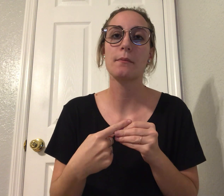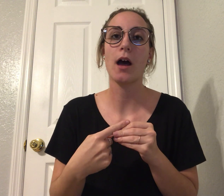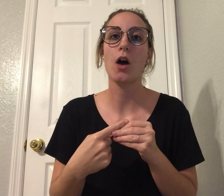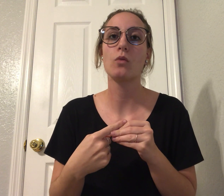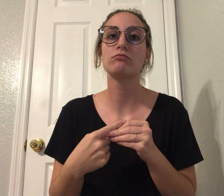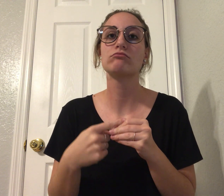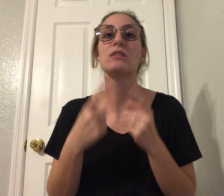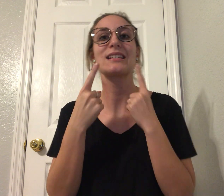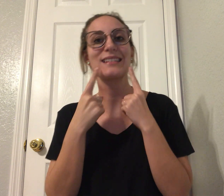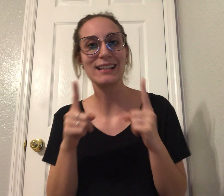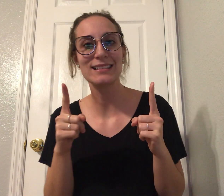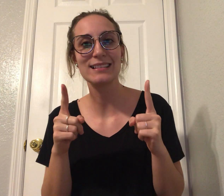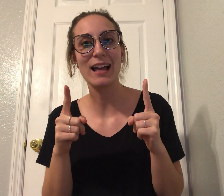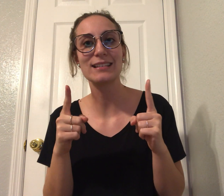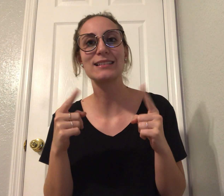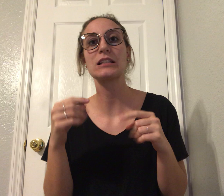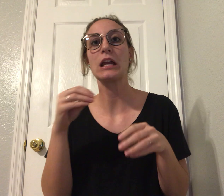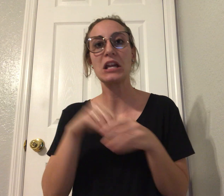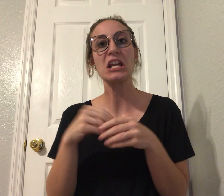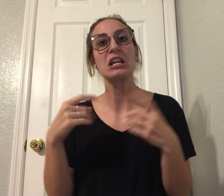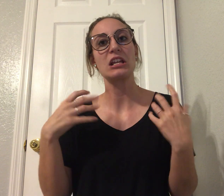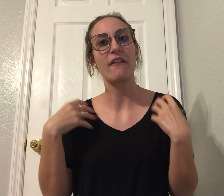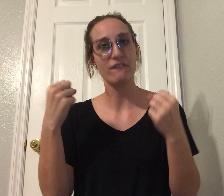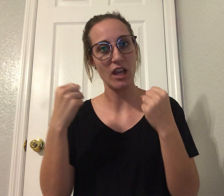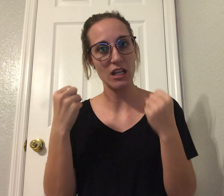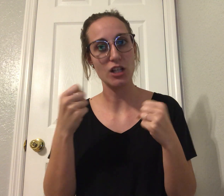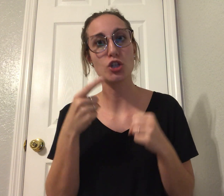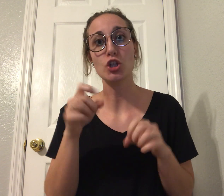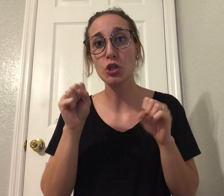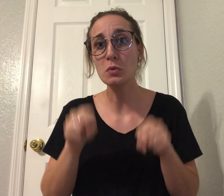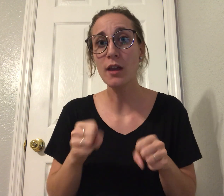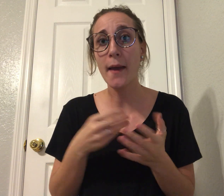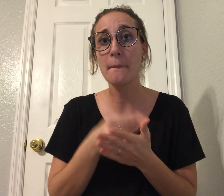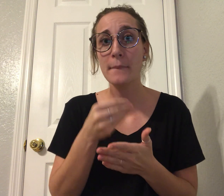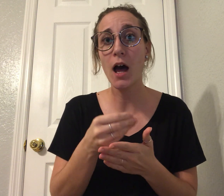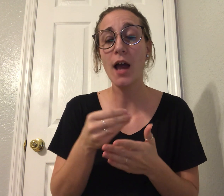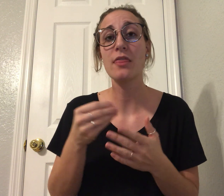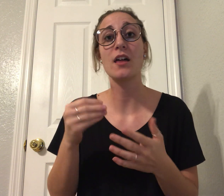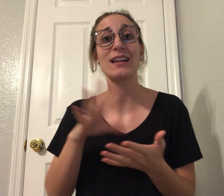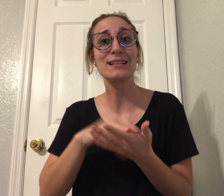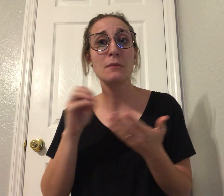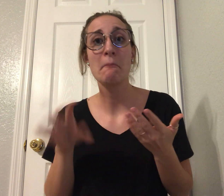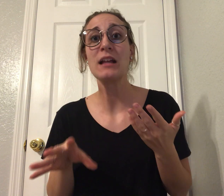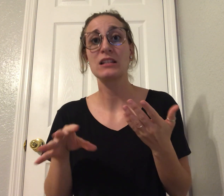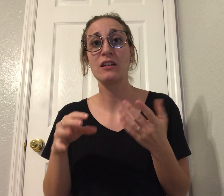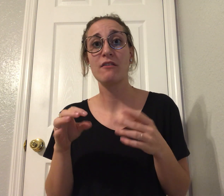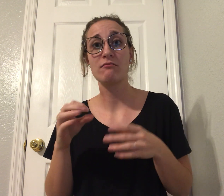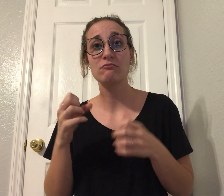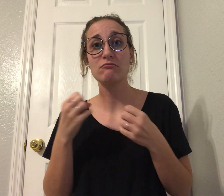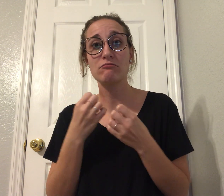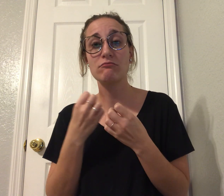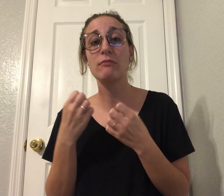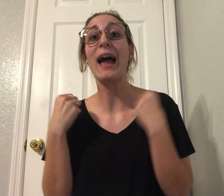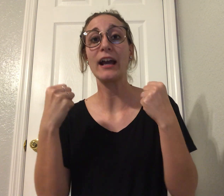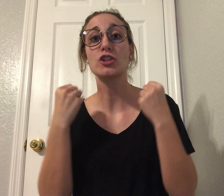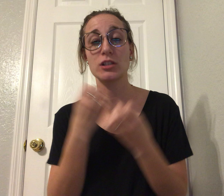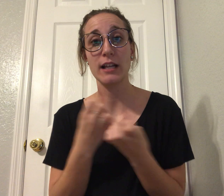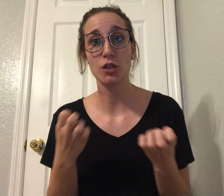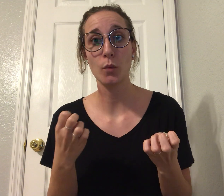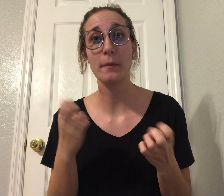success in fitness. Yes, you can get that super expensive piece of exercise equipment, and you can use it, a handful of times a week, and